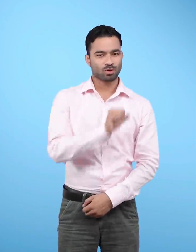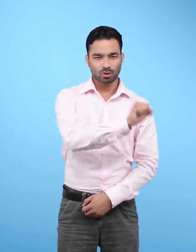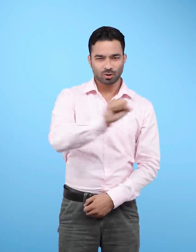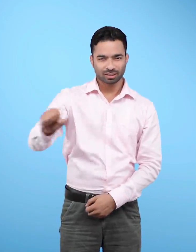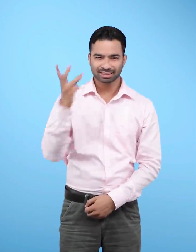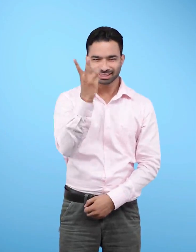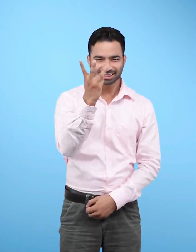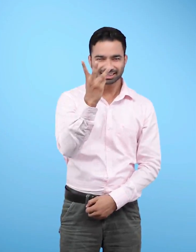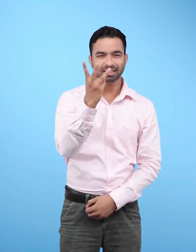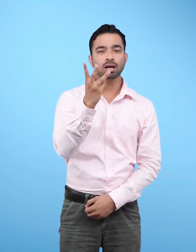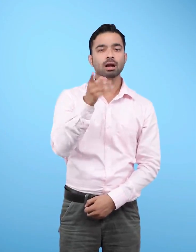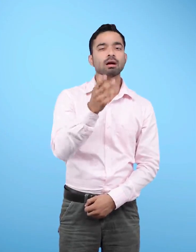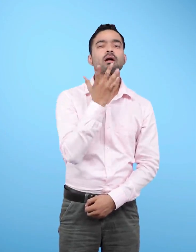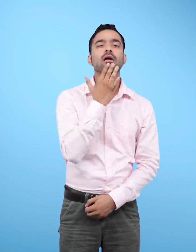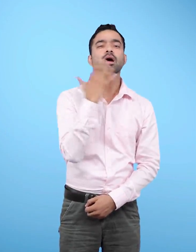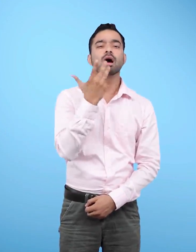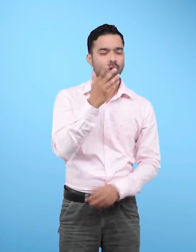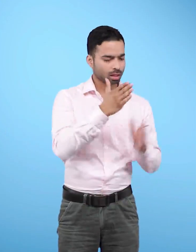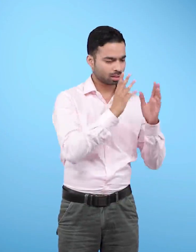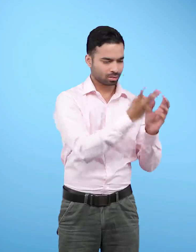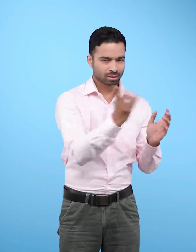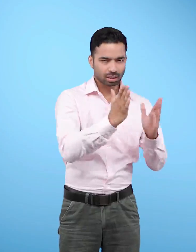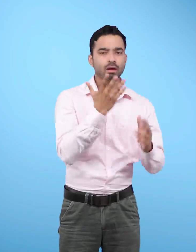Color each person's piece of land differently.